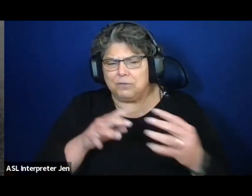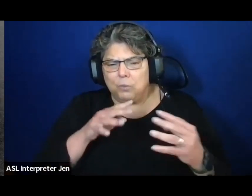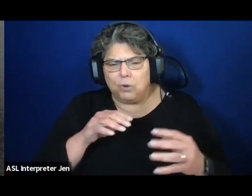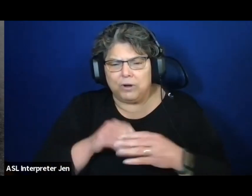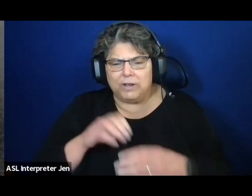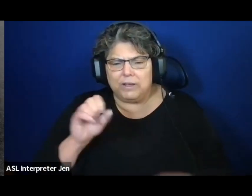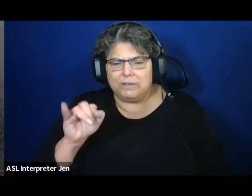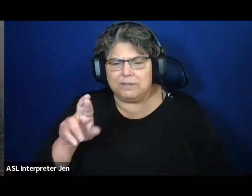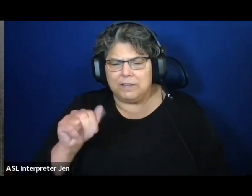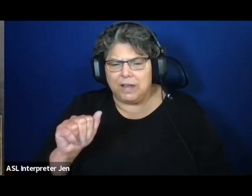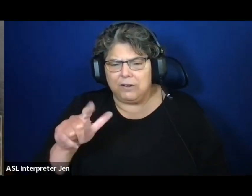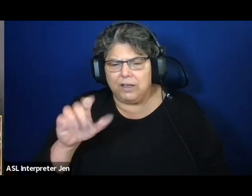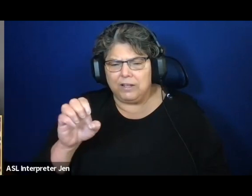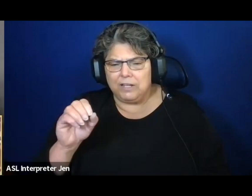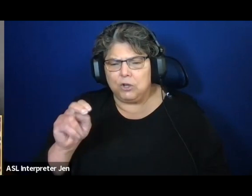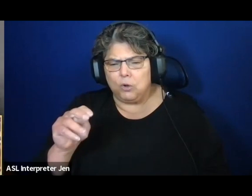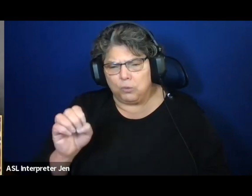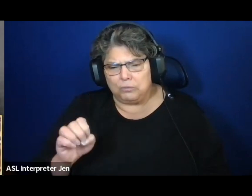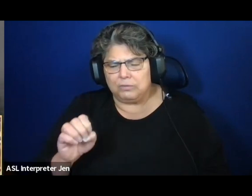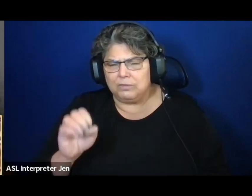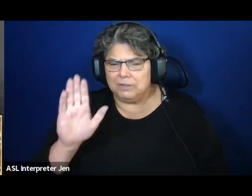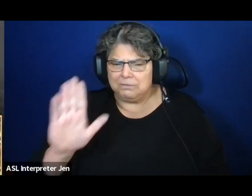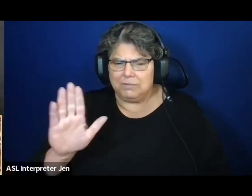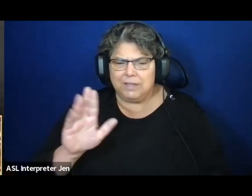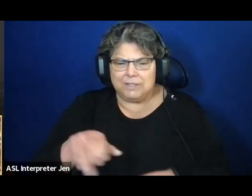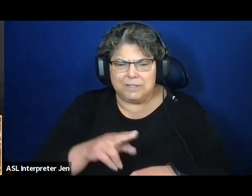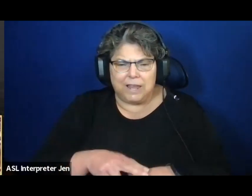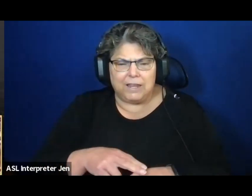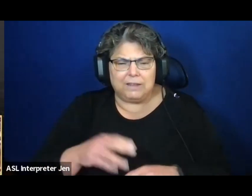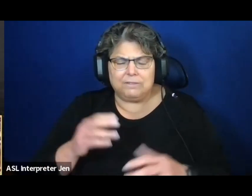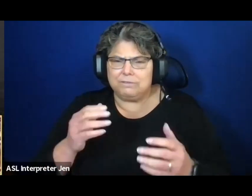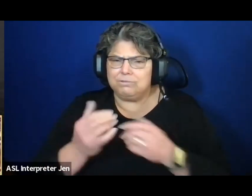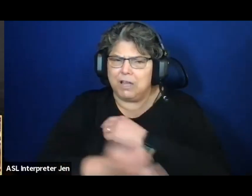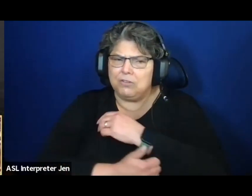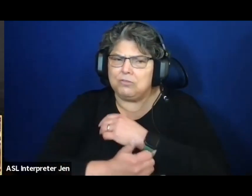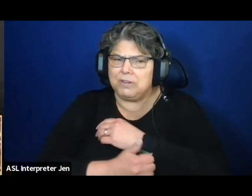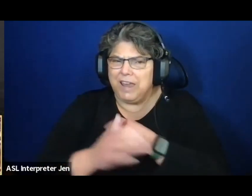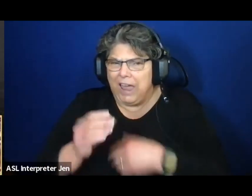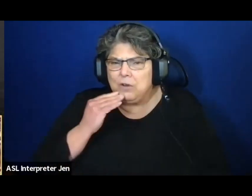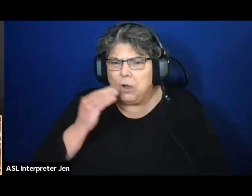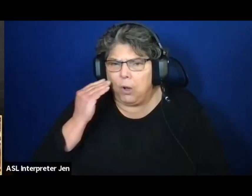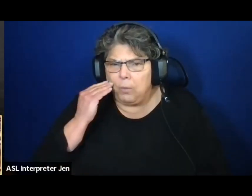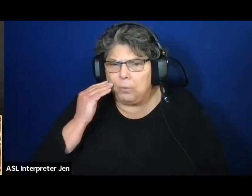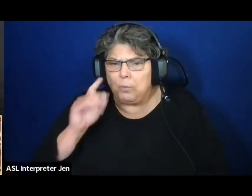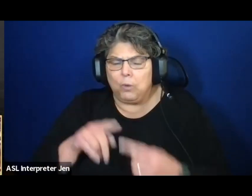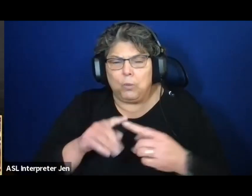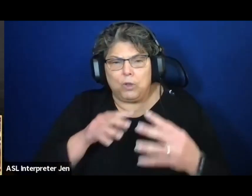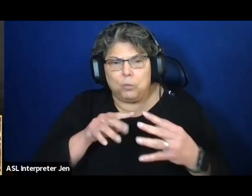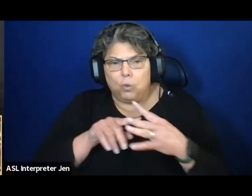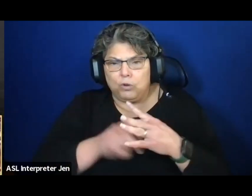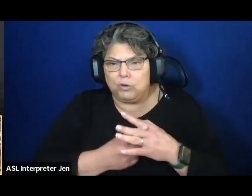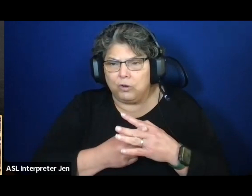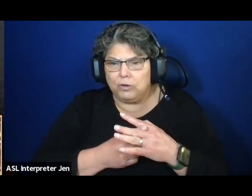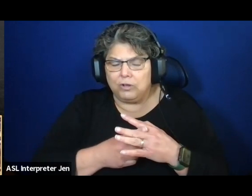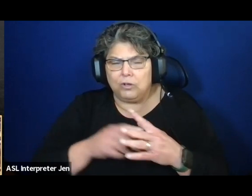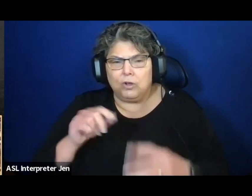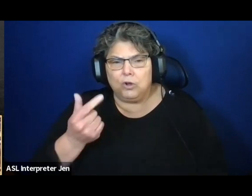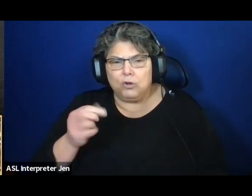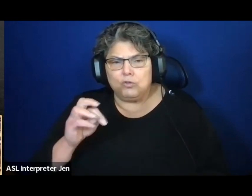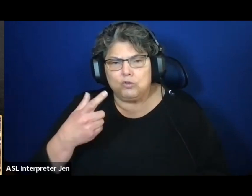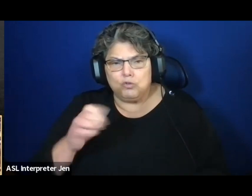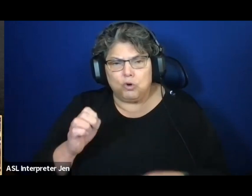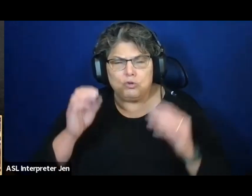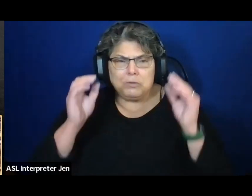natal country and home. At the time the war broke out, George was working as a high school teacher in